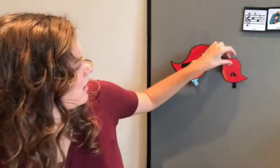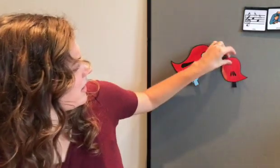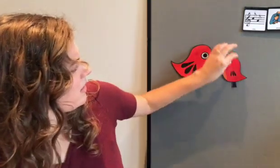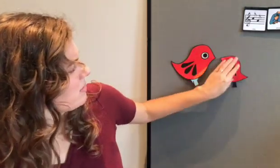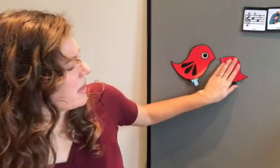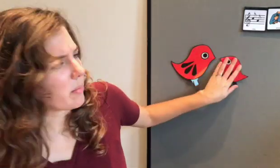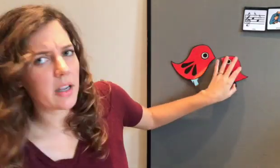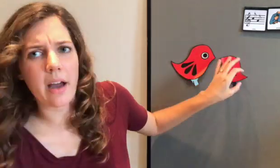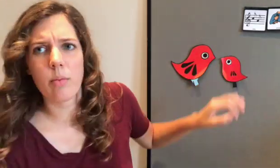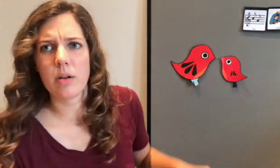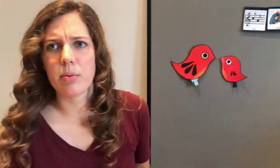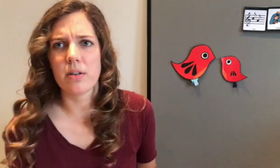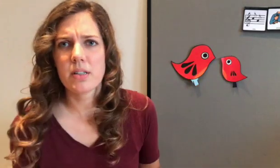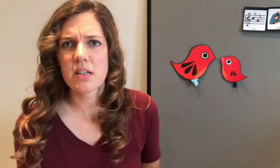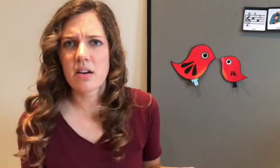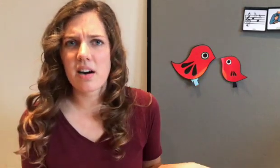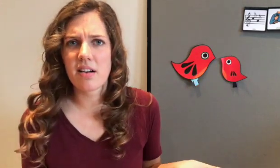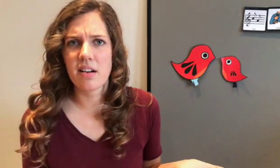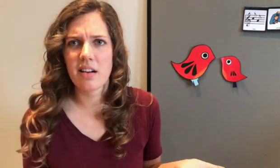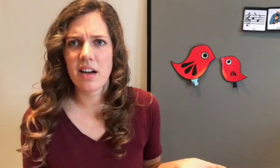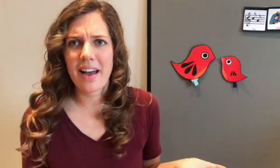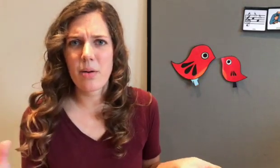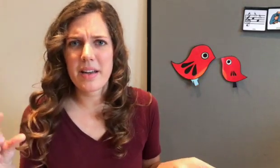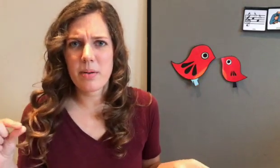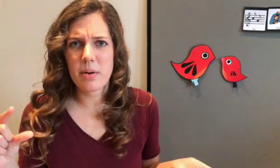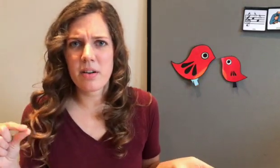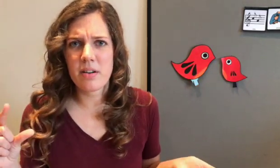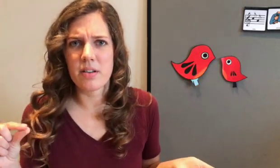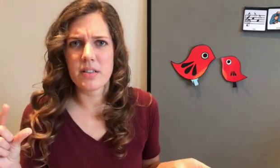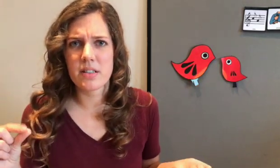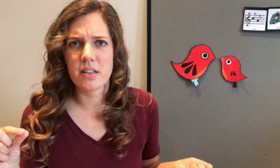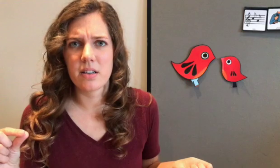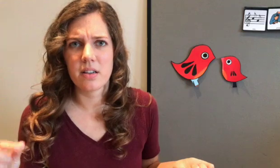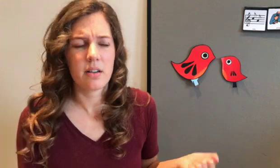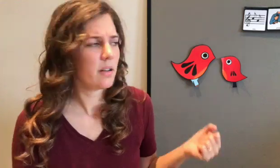Can you tell me how many birds there are? How many birds?